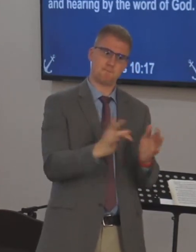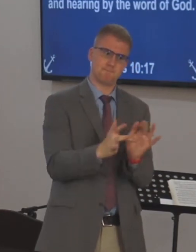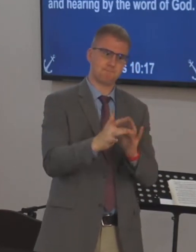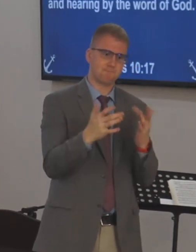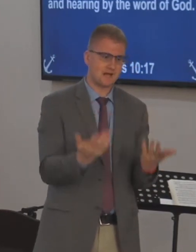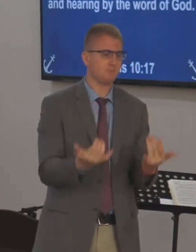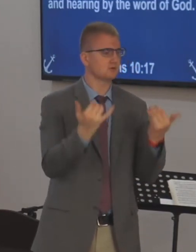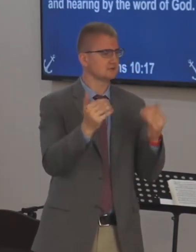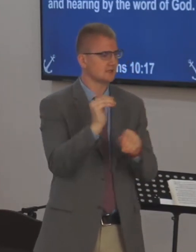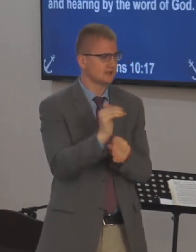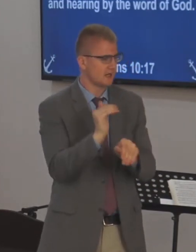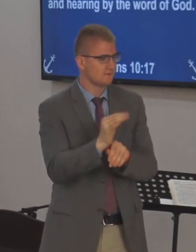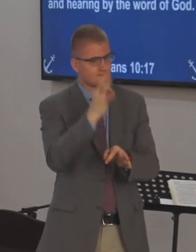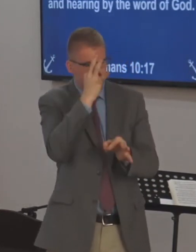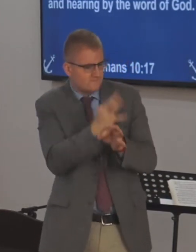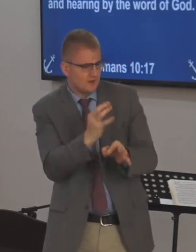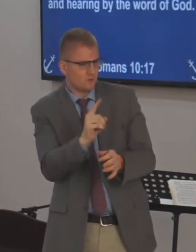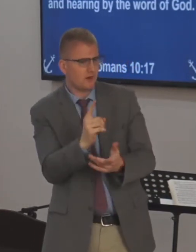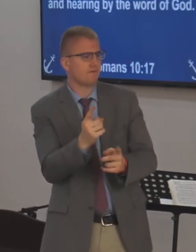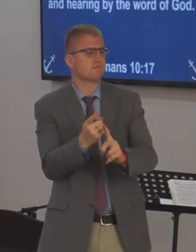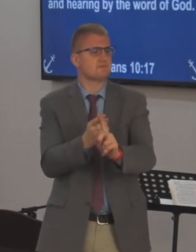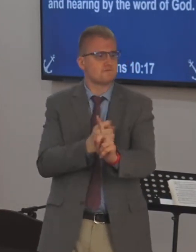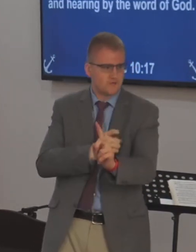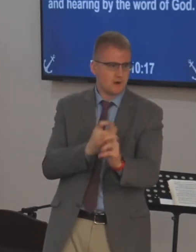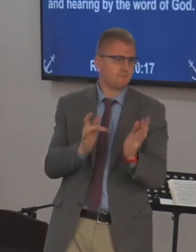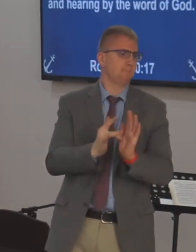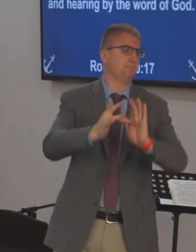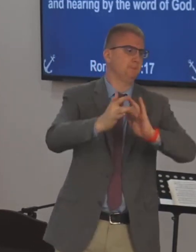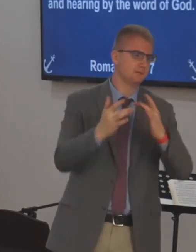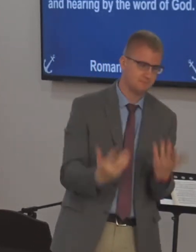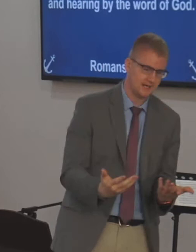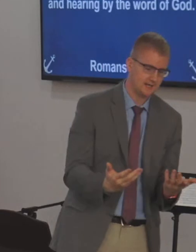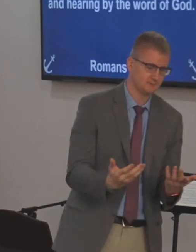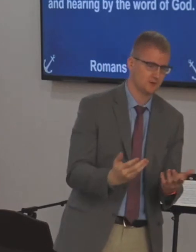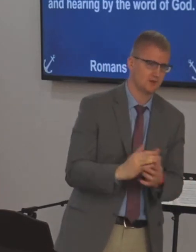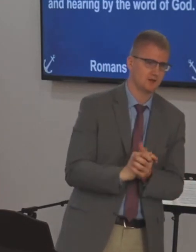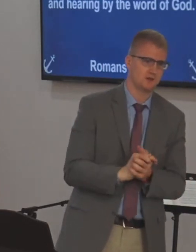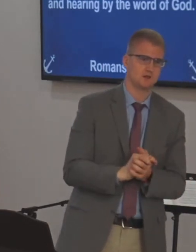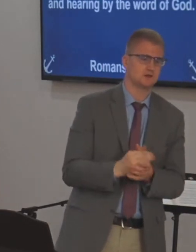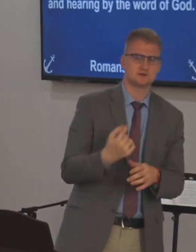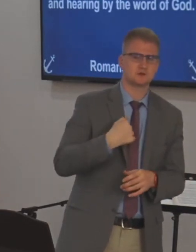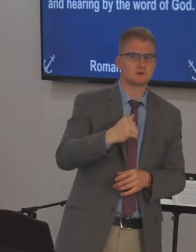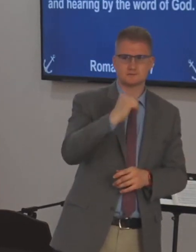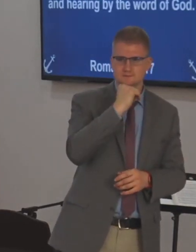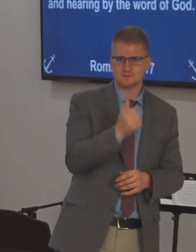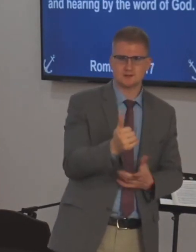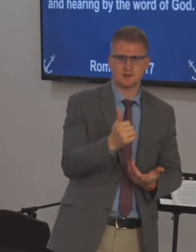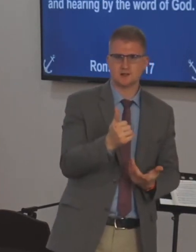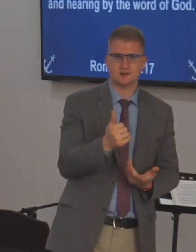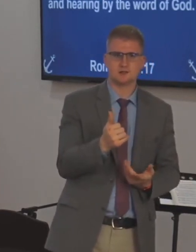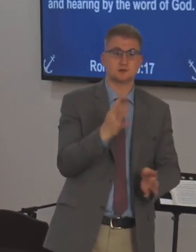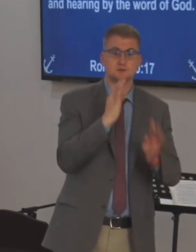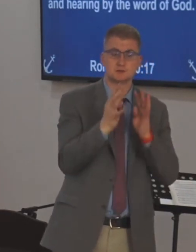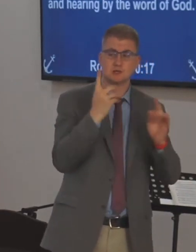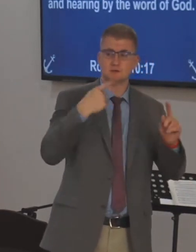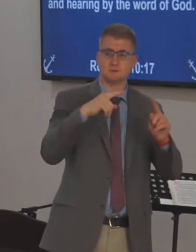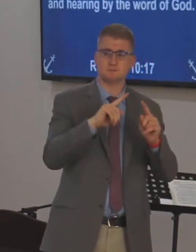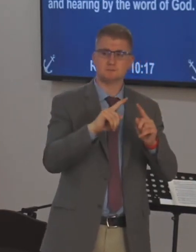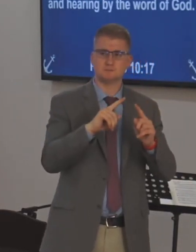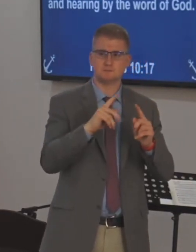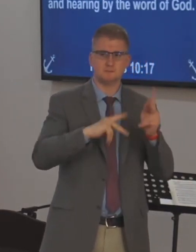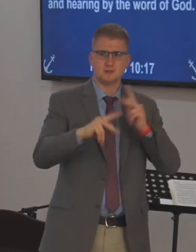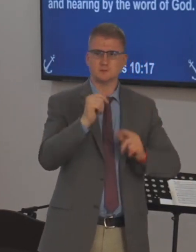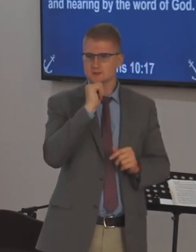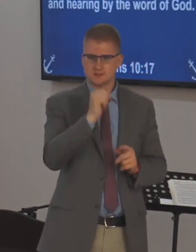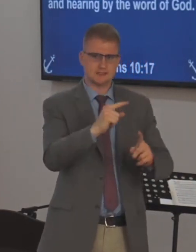And faith cometh by hearing, and hearing by the word of God. And I'm just not talking to people who are lost. Because I know that